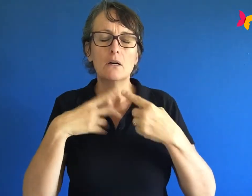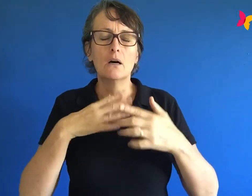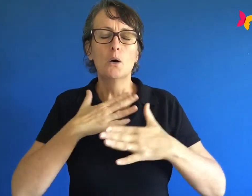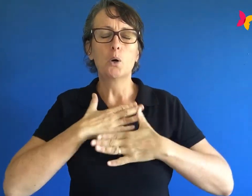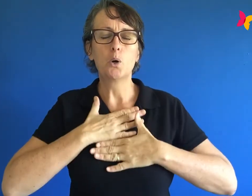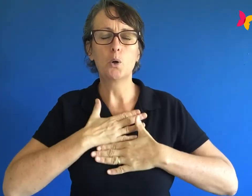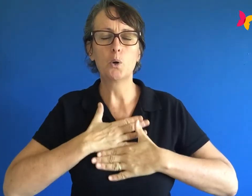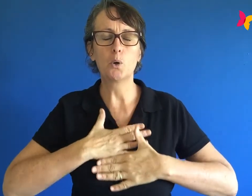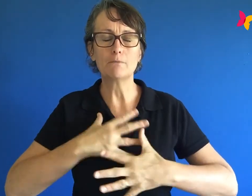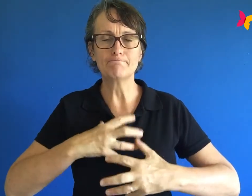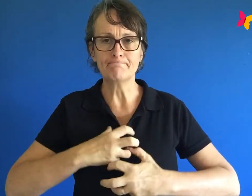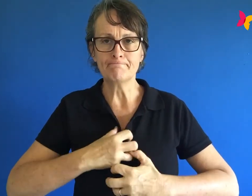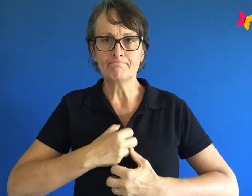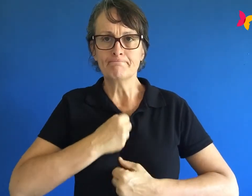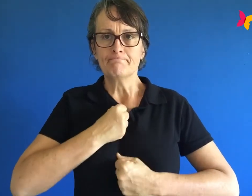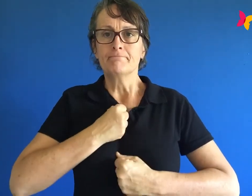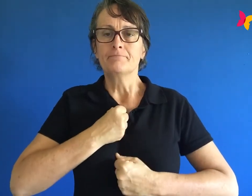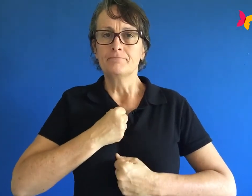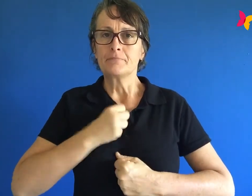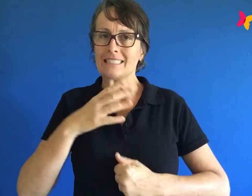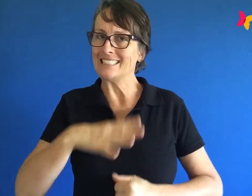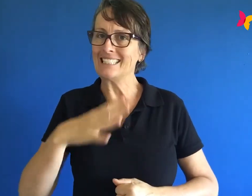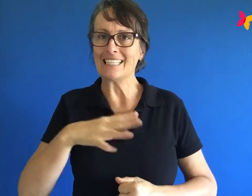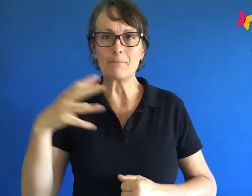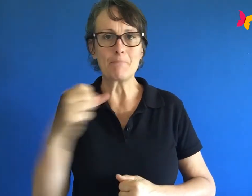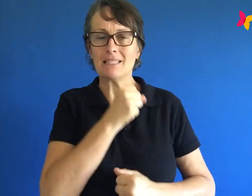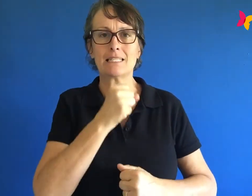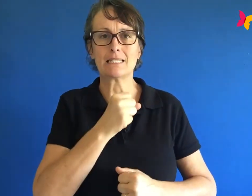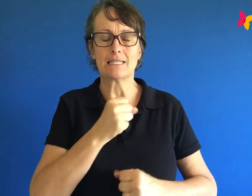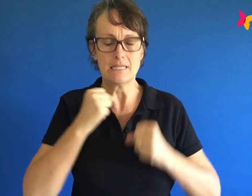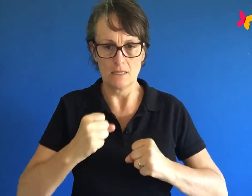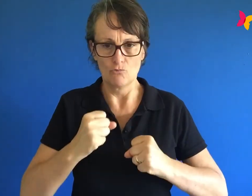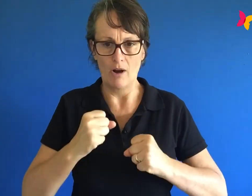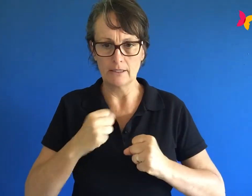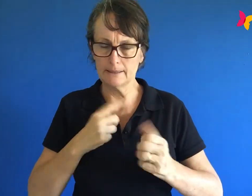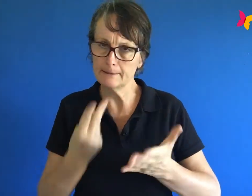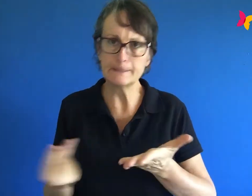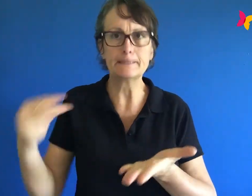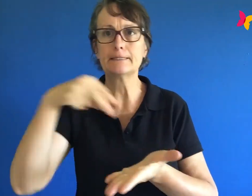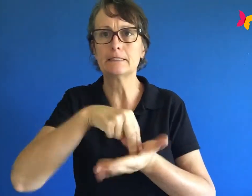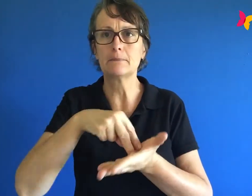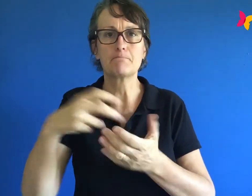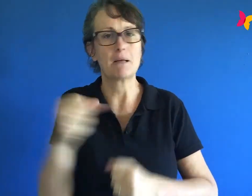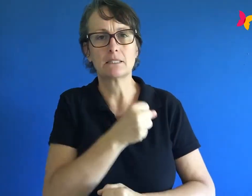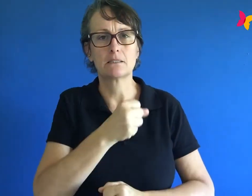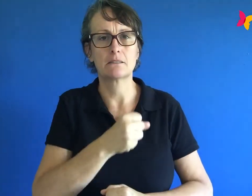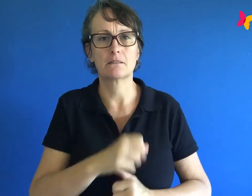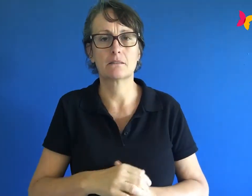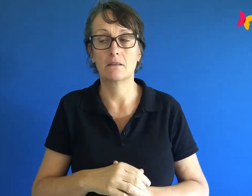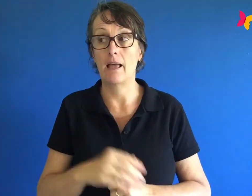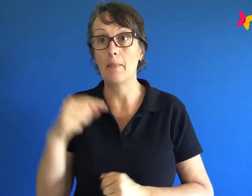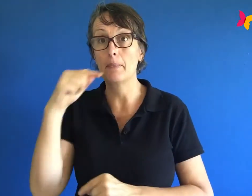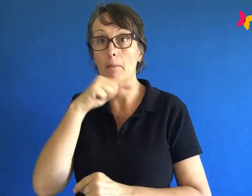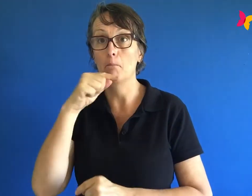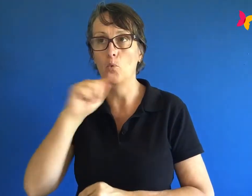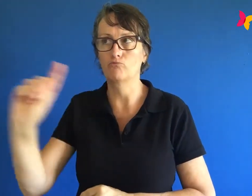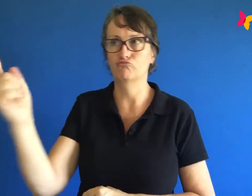just pull it together. Come on, you've got Caroline, pull it together. And he came in and he said,